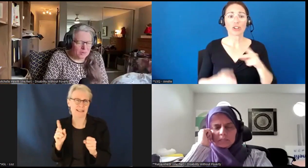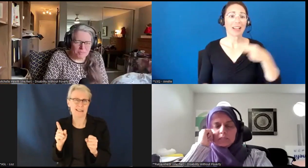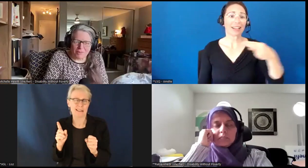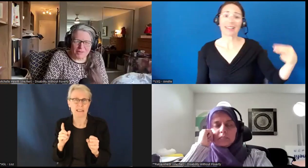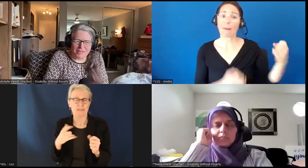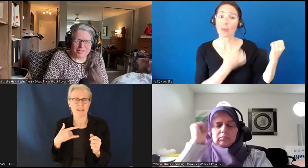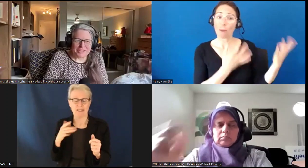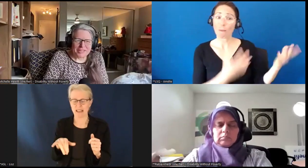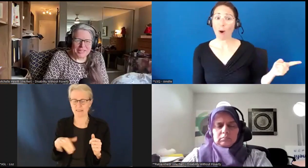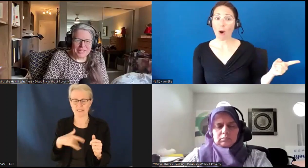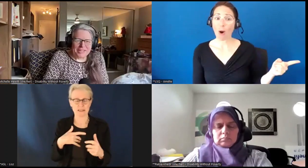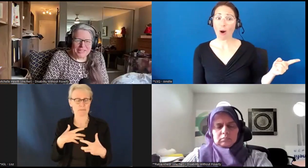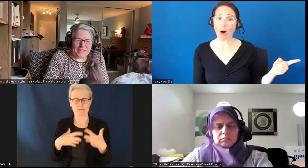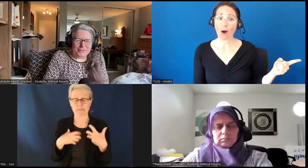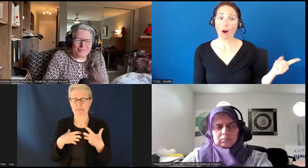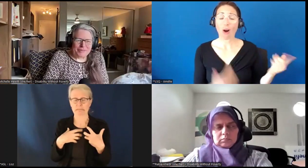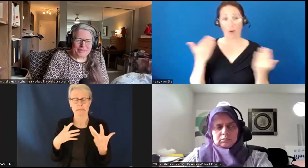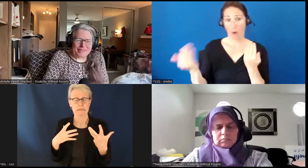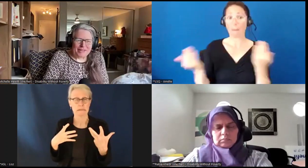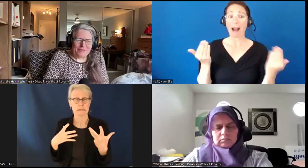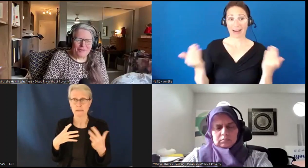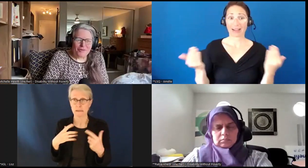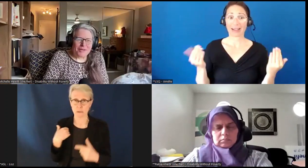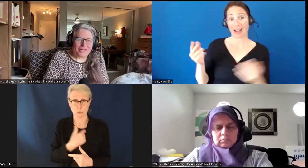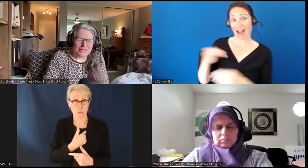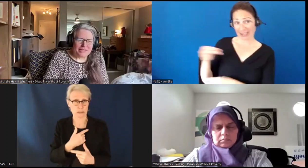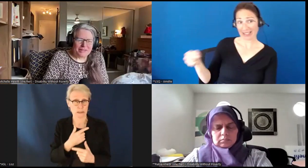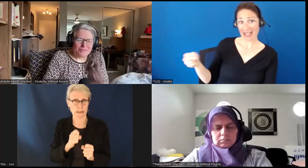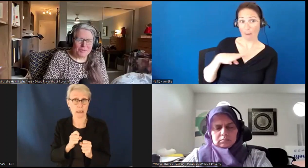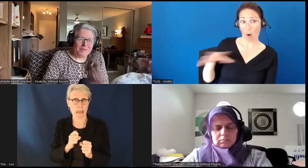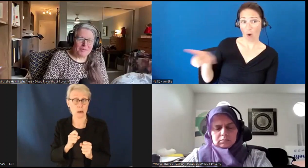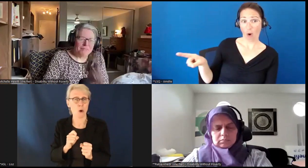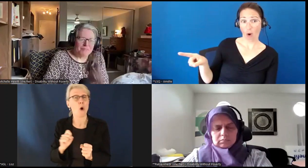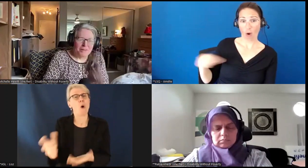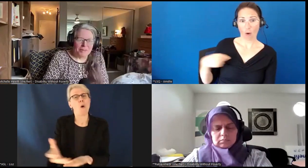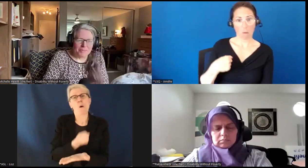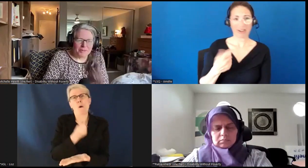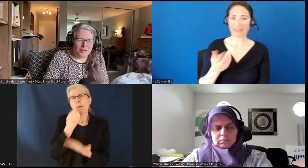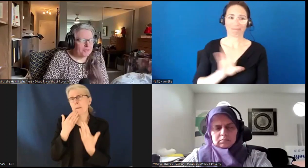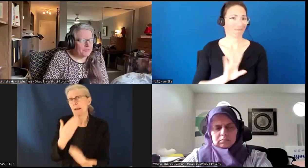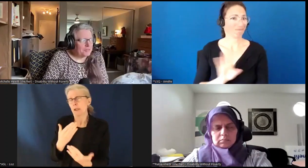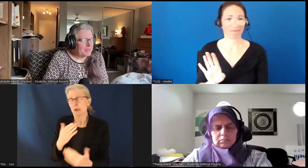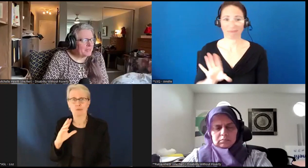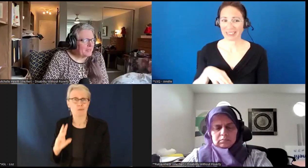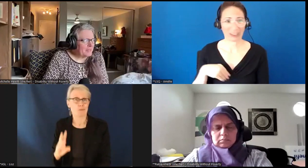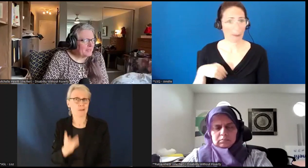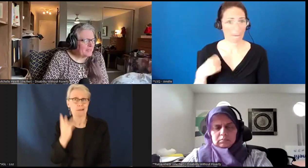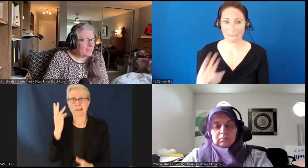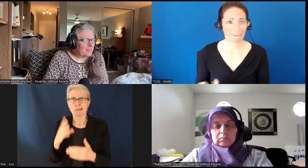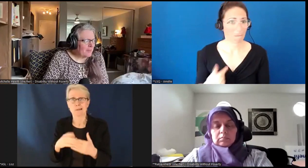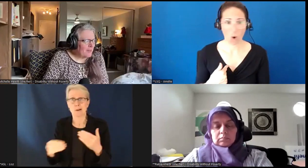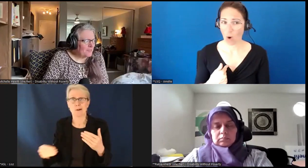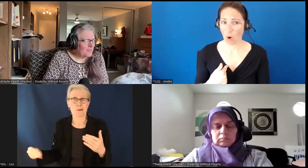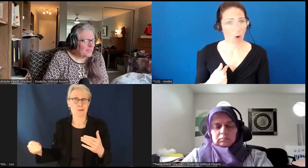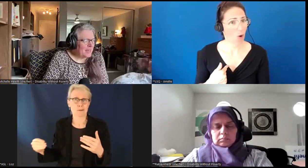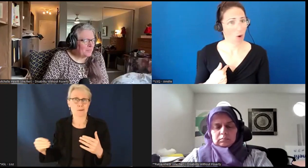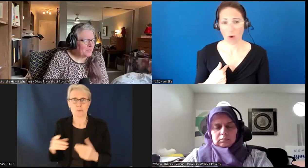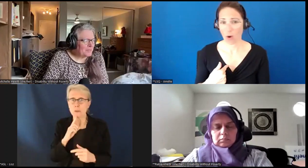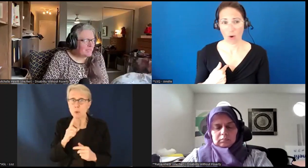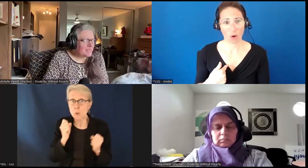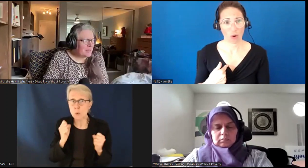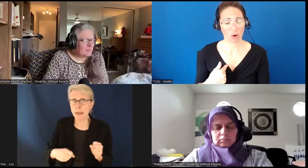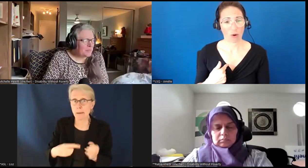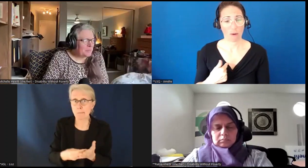well with me because, you know, if only, well, many people can't afford a $6 coffee a day,